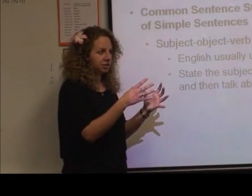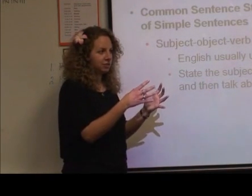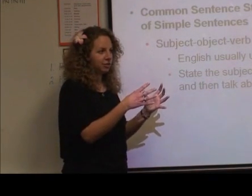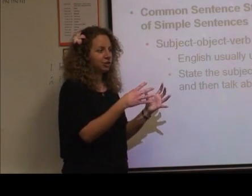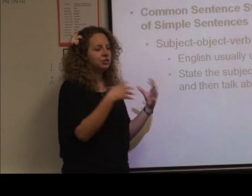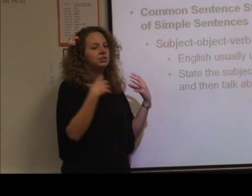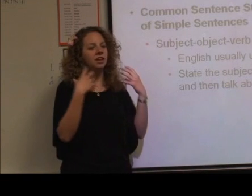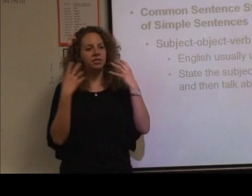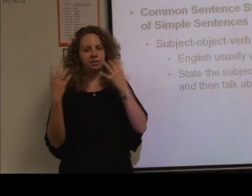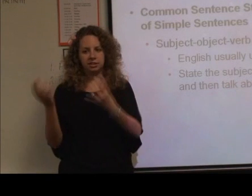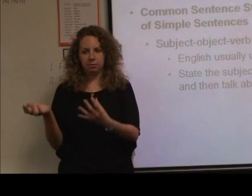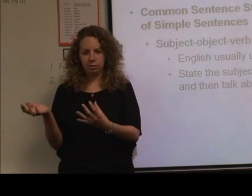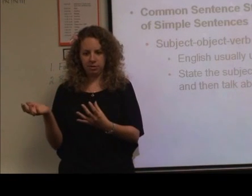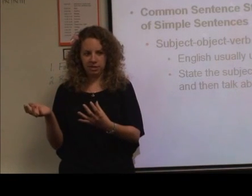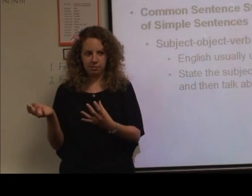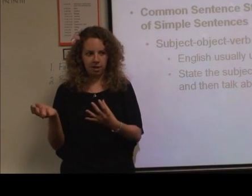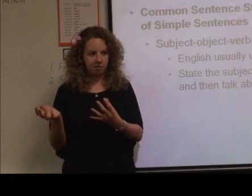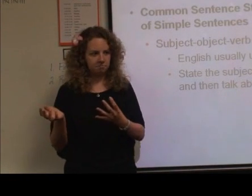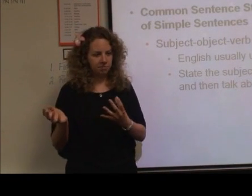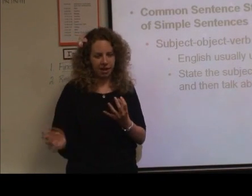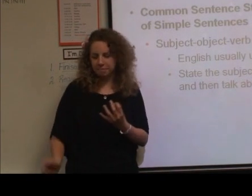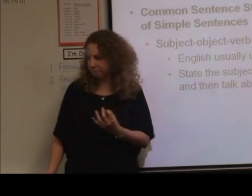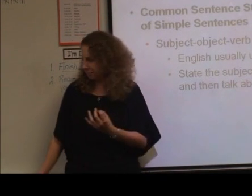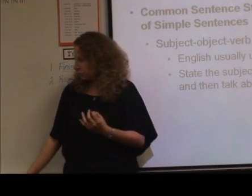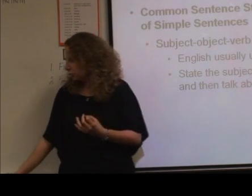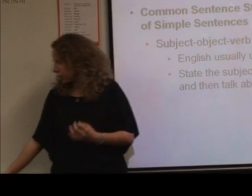is first, and then say what you want to say about it. Okay? So